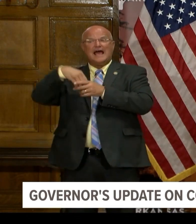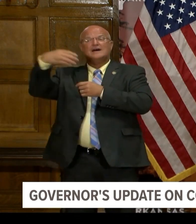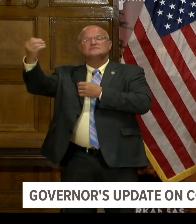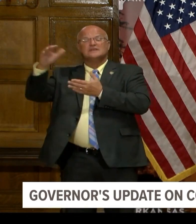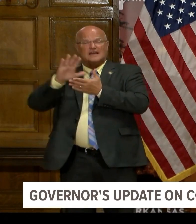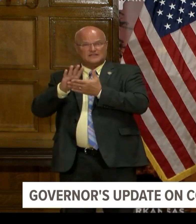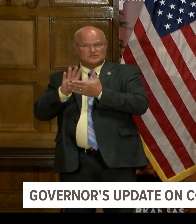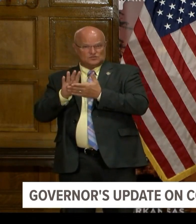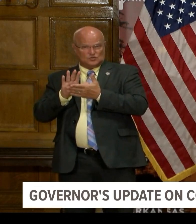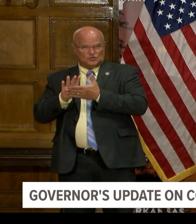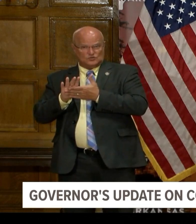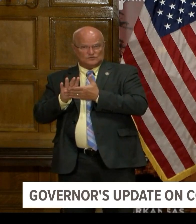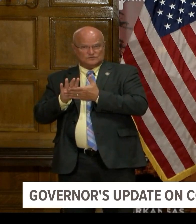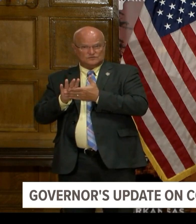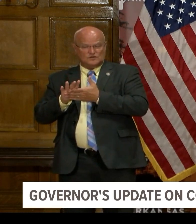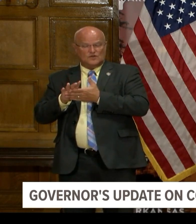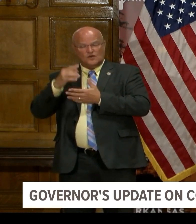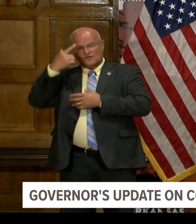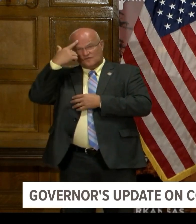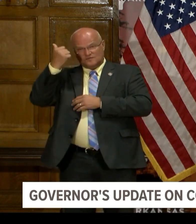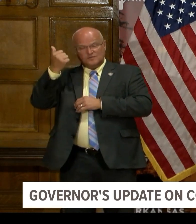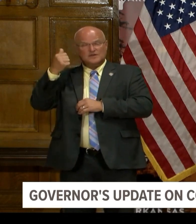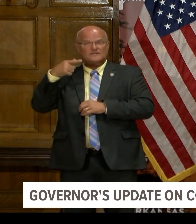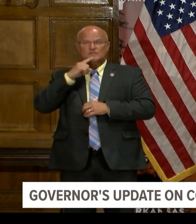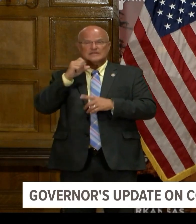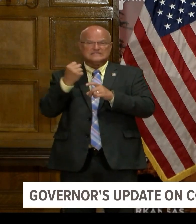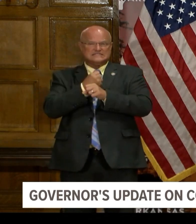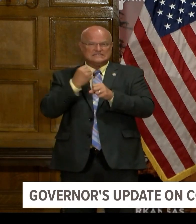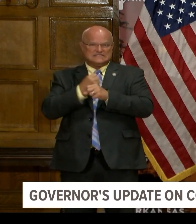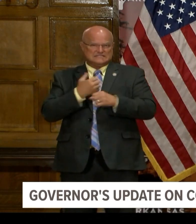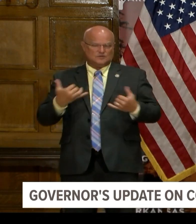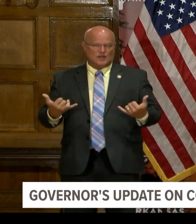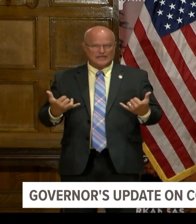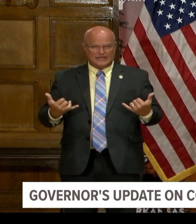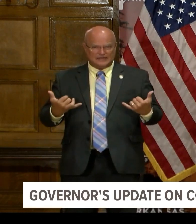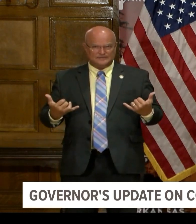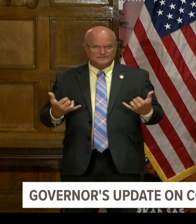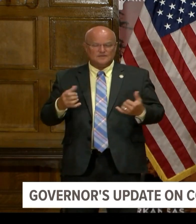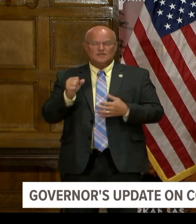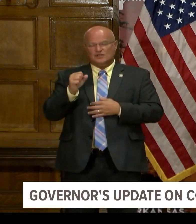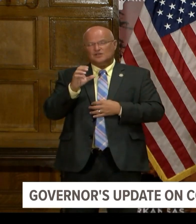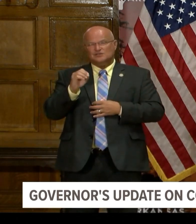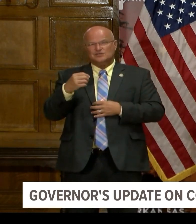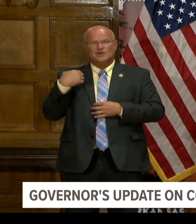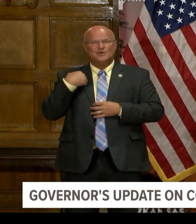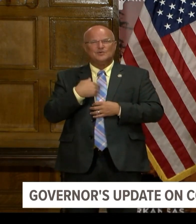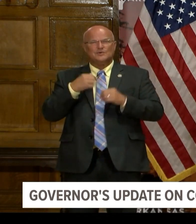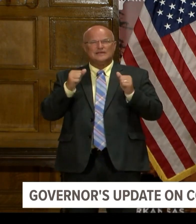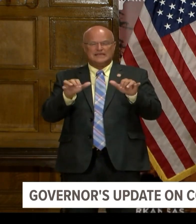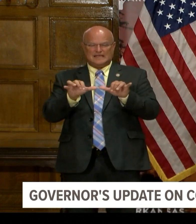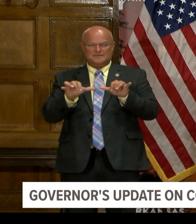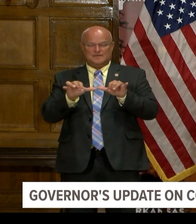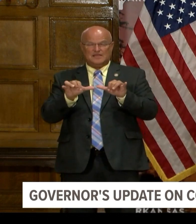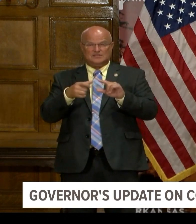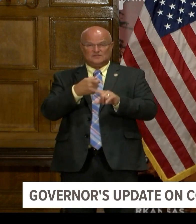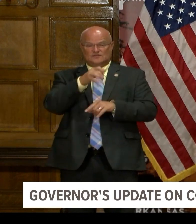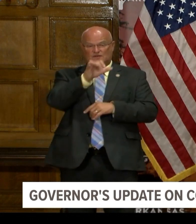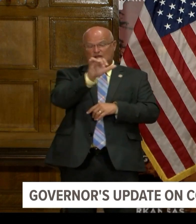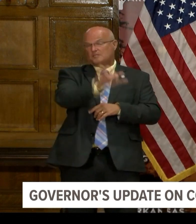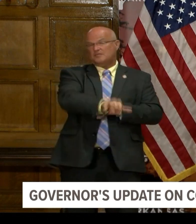school activities for it to be a statistic right now. And so we'll be able to measure from that,